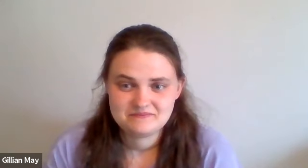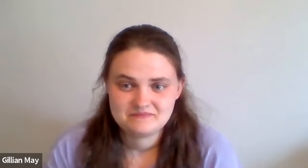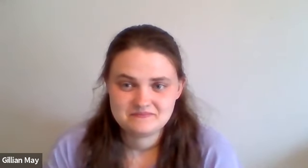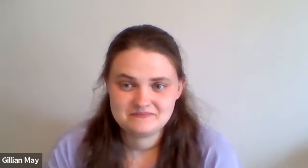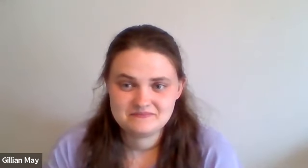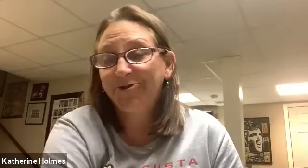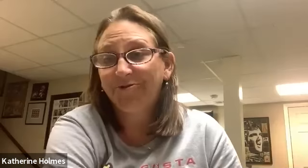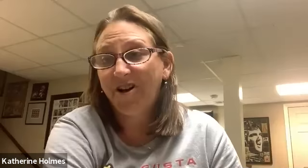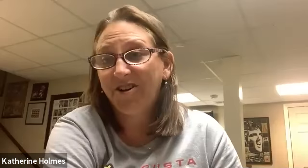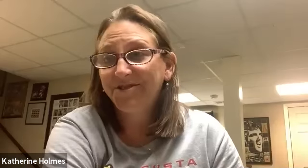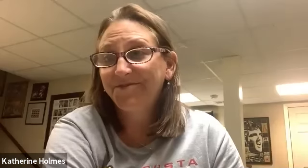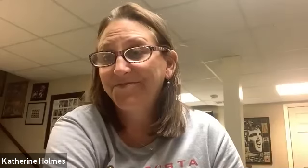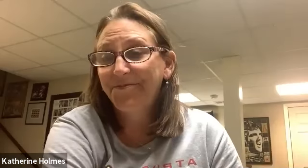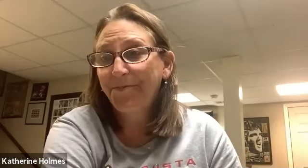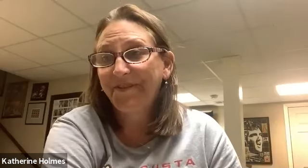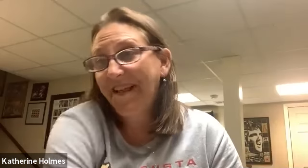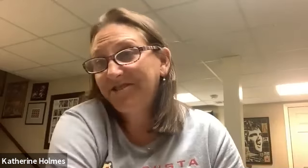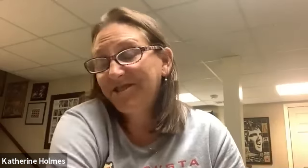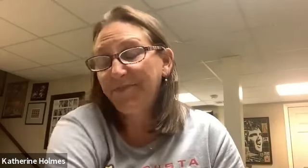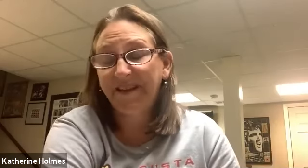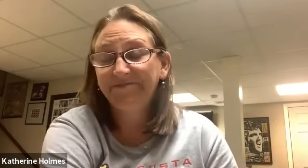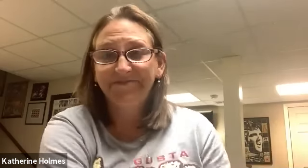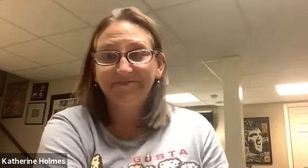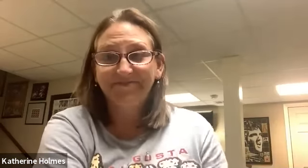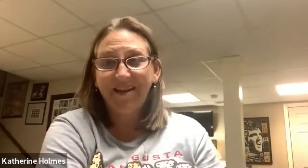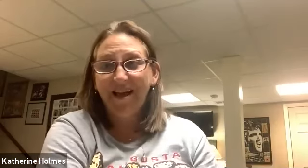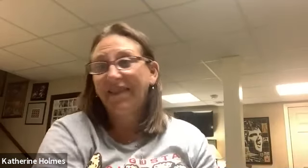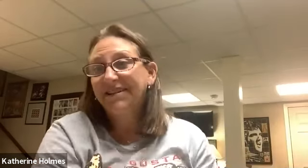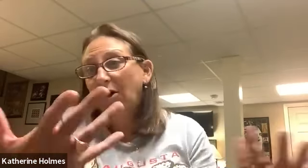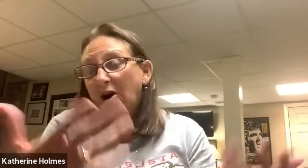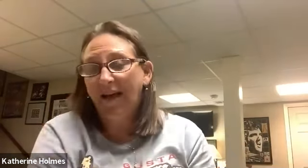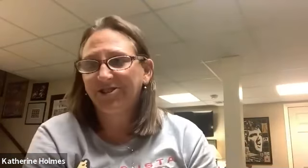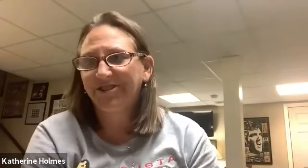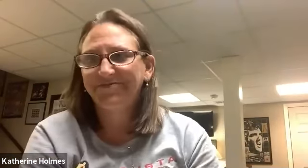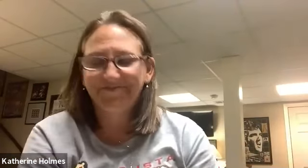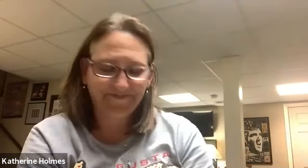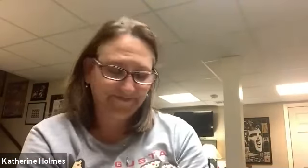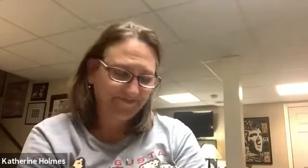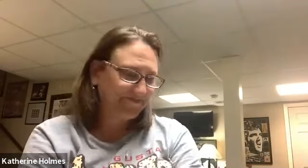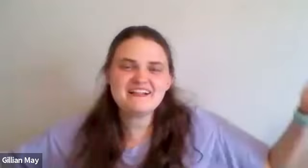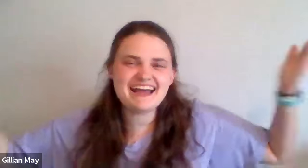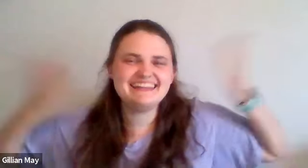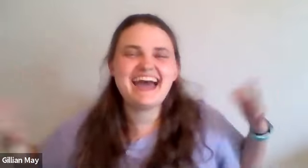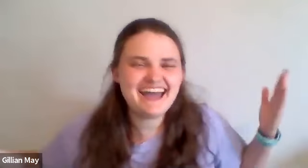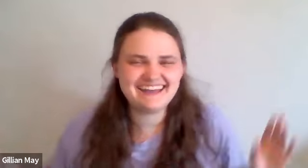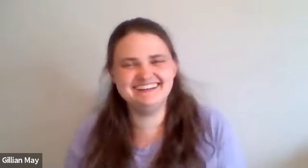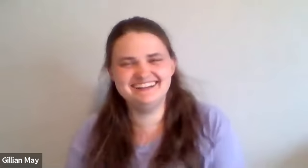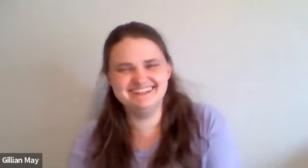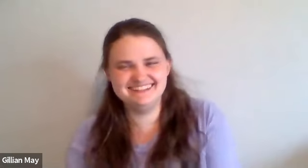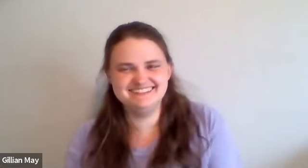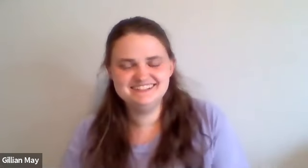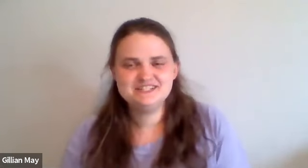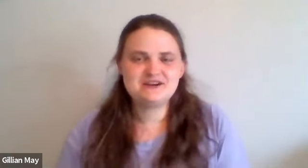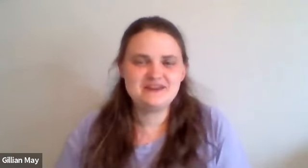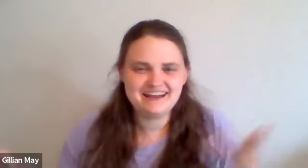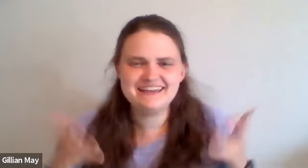I like the true or false, but mhm. that's just me. I Are like you- them all actually. Well, I'm glad. Yay. Sorry. Again,